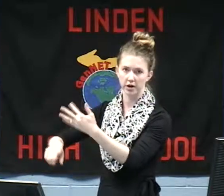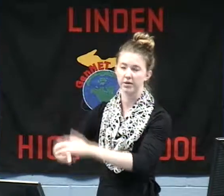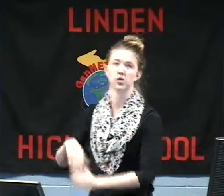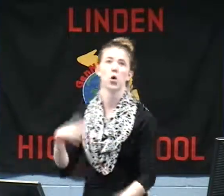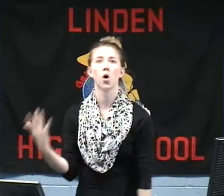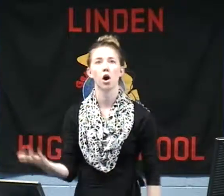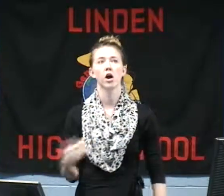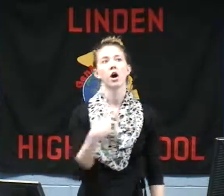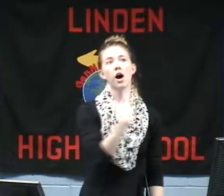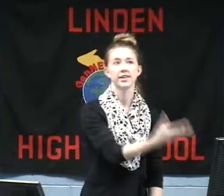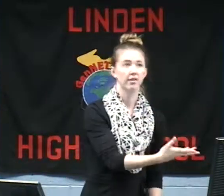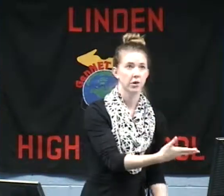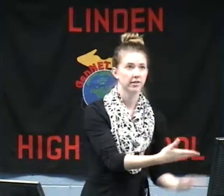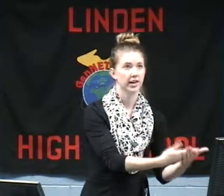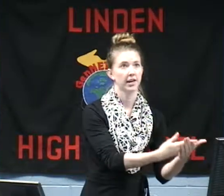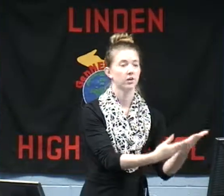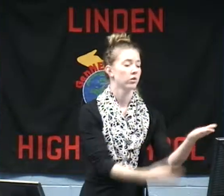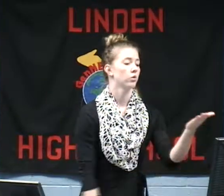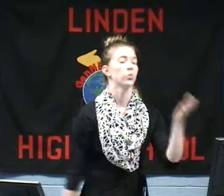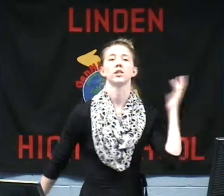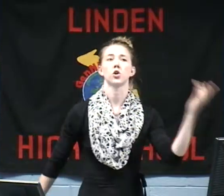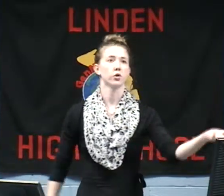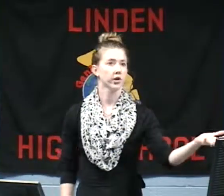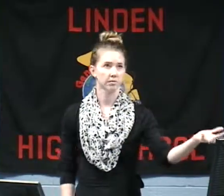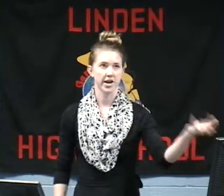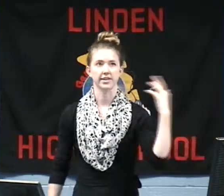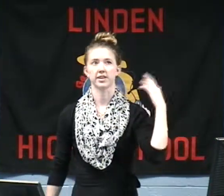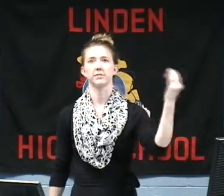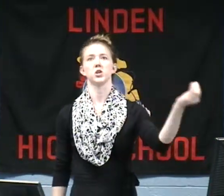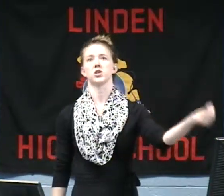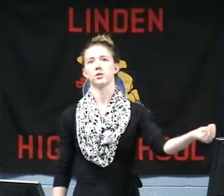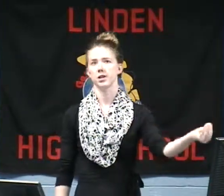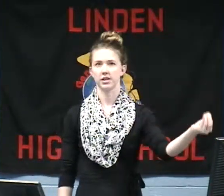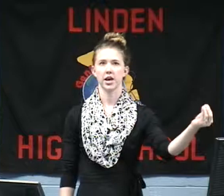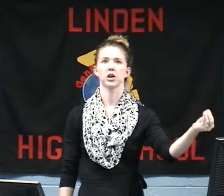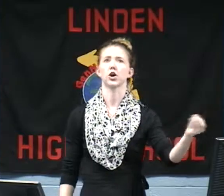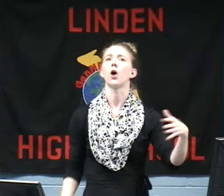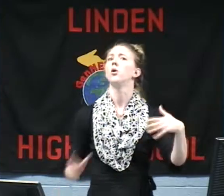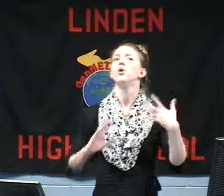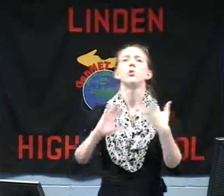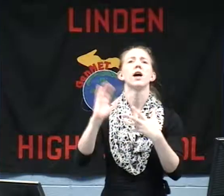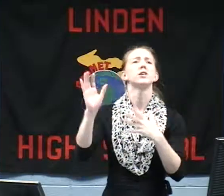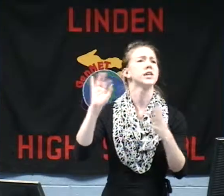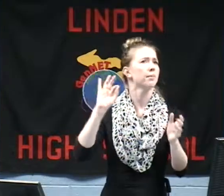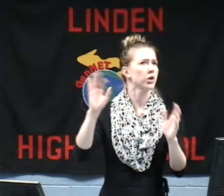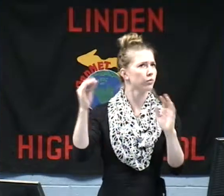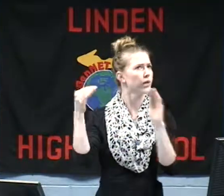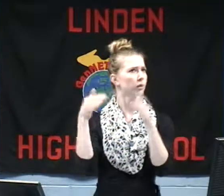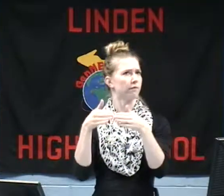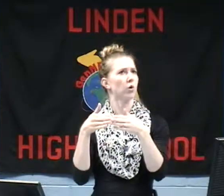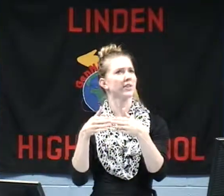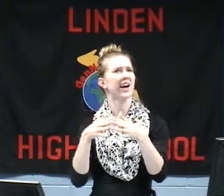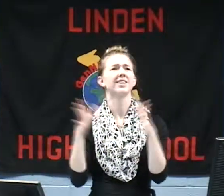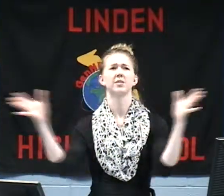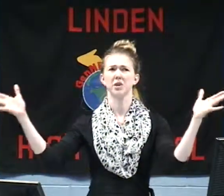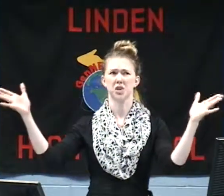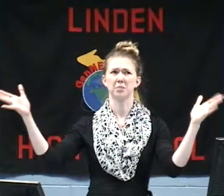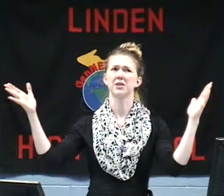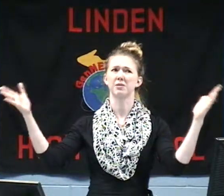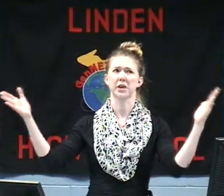implants, or a deaf person with cochlear implants and the speech therapy that they undergo. Whatever topic you really want to focus on, because speech therapy is very